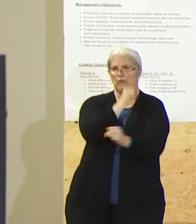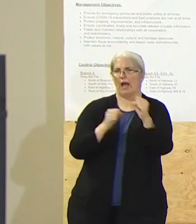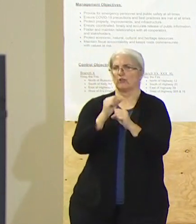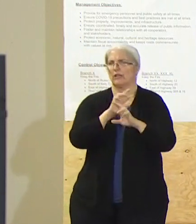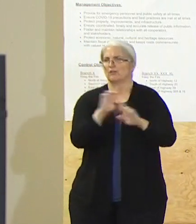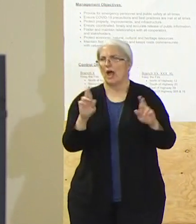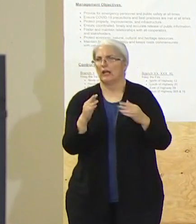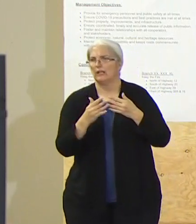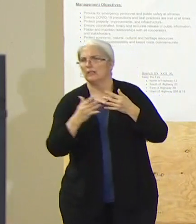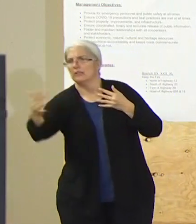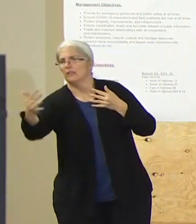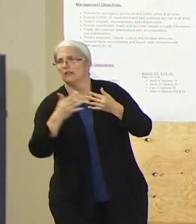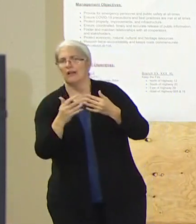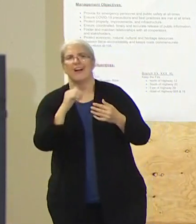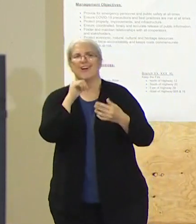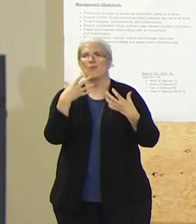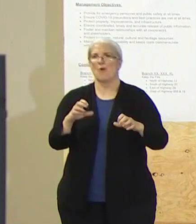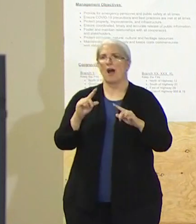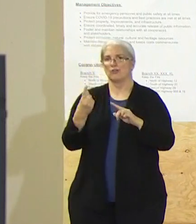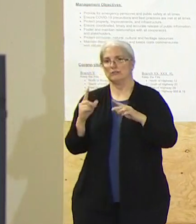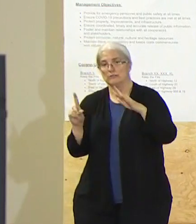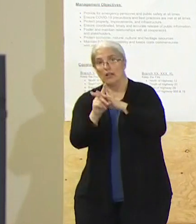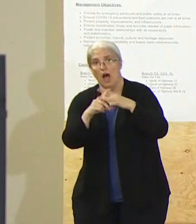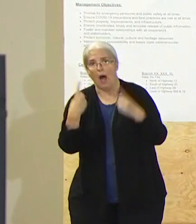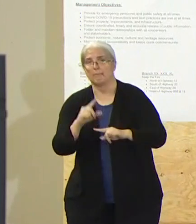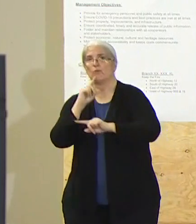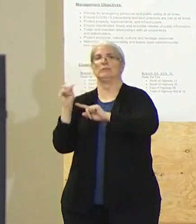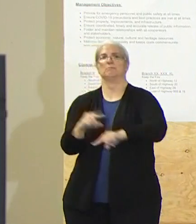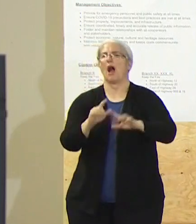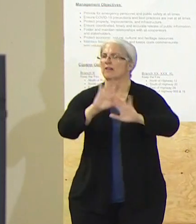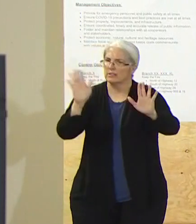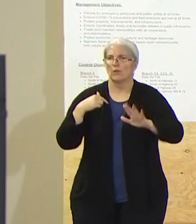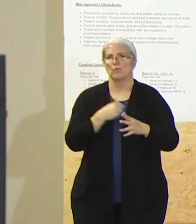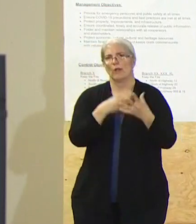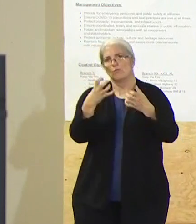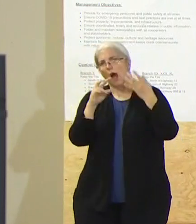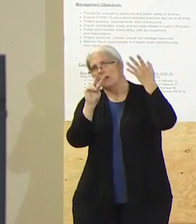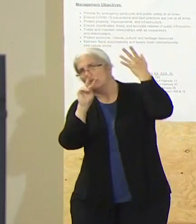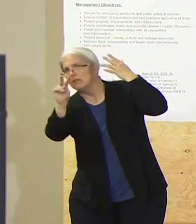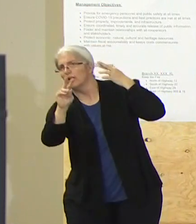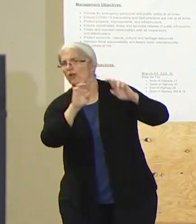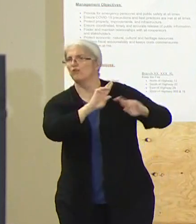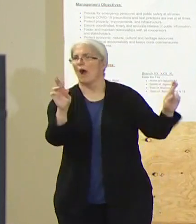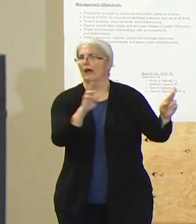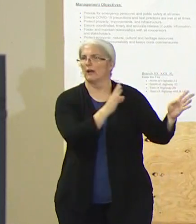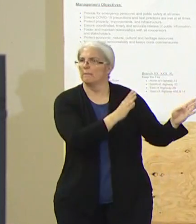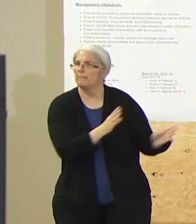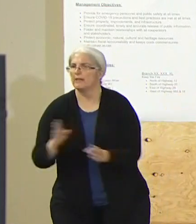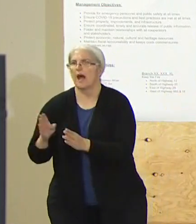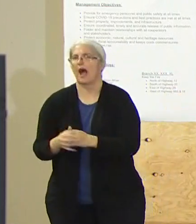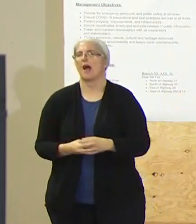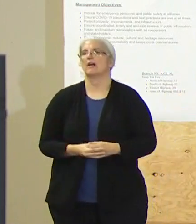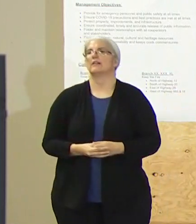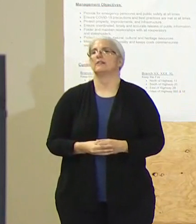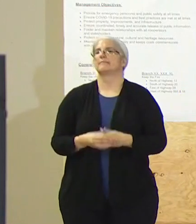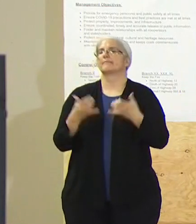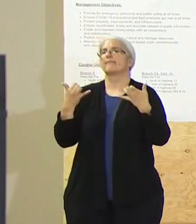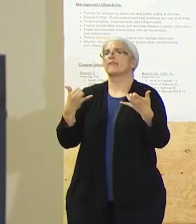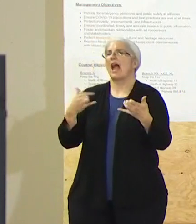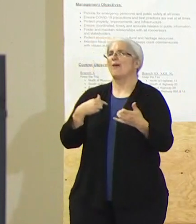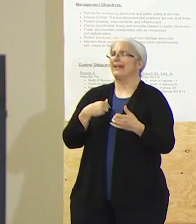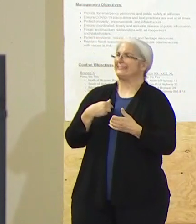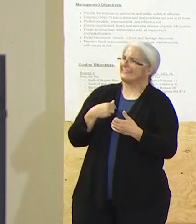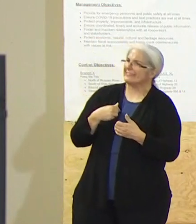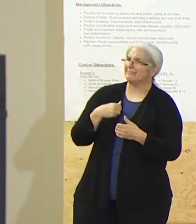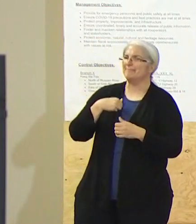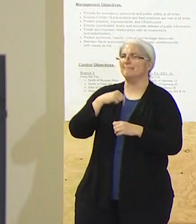moment and providing kind of assurance that in a time of deep uncertainty, we have real leadership